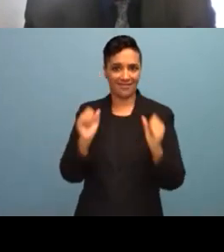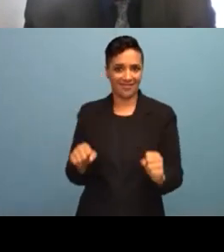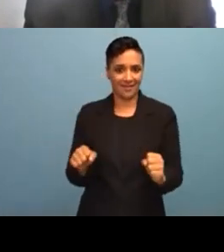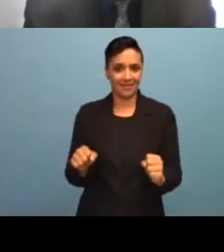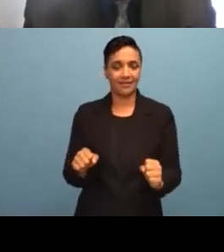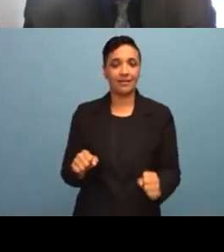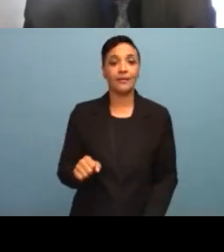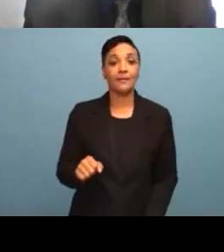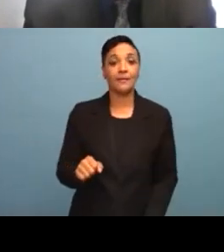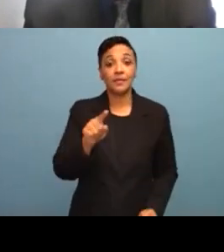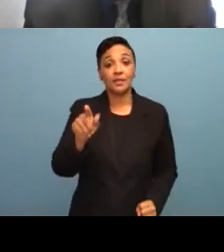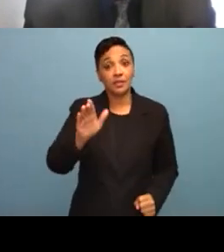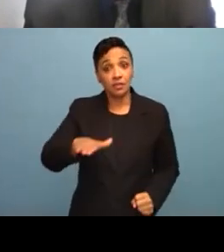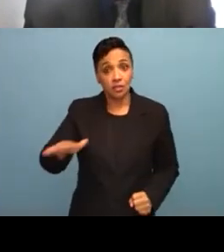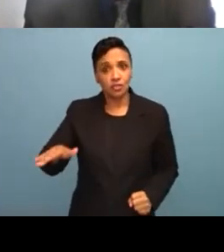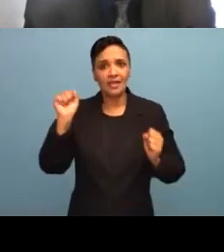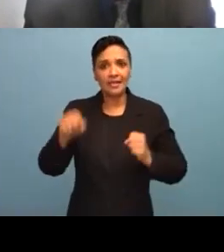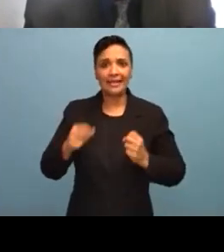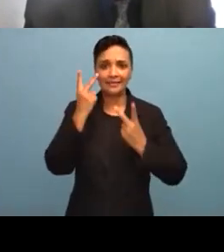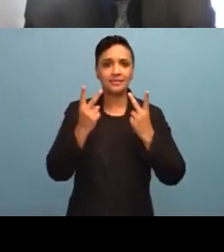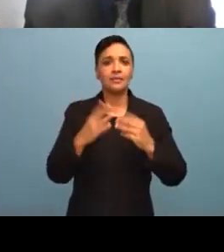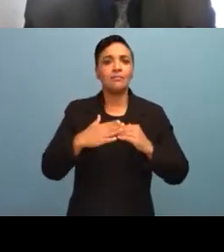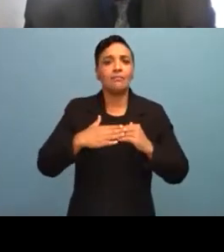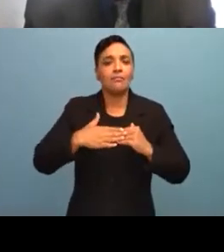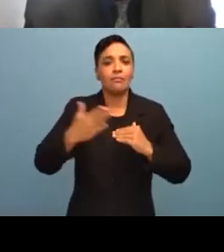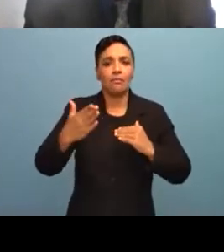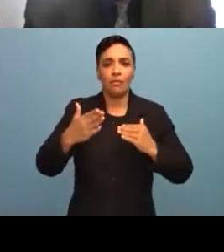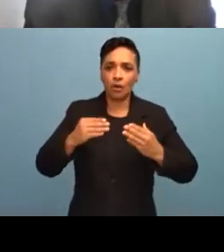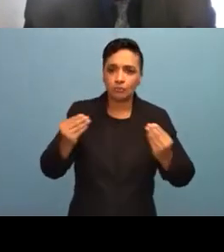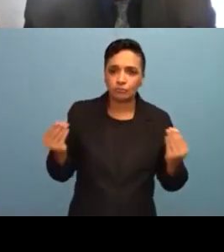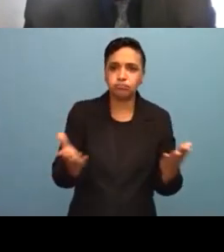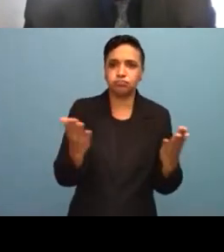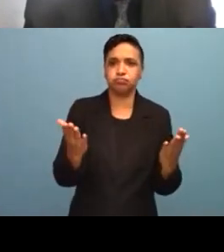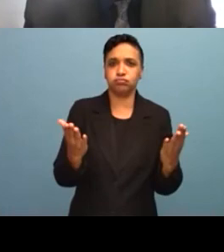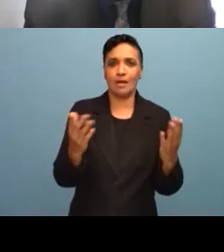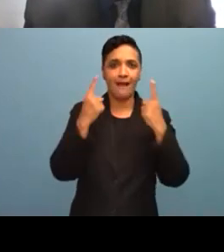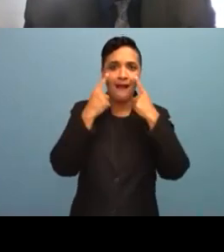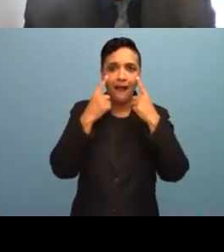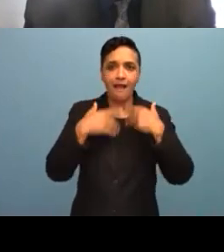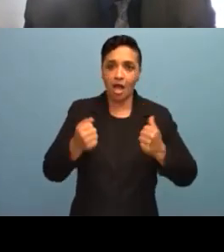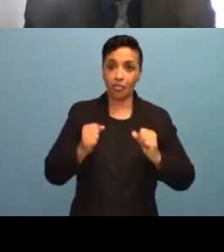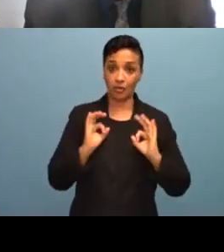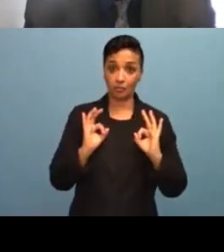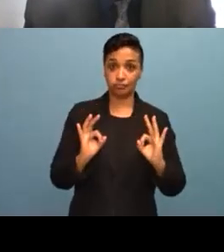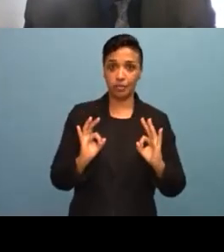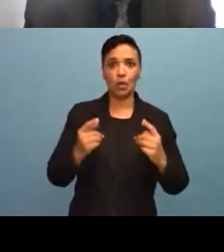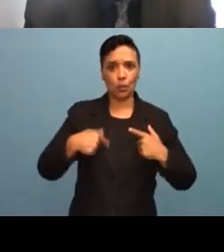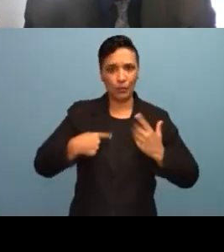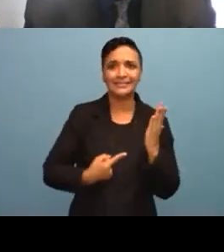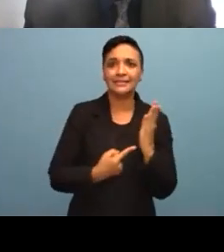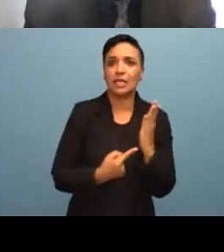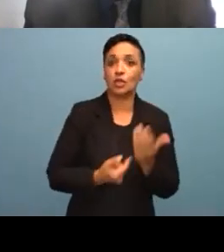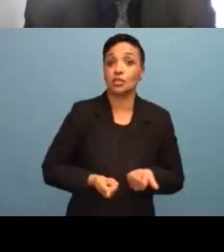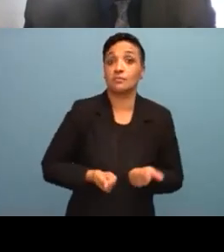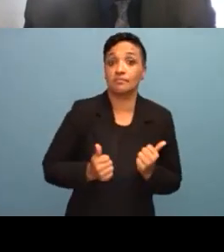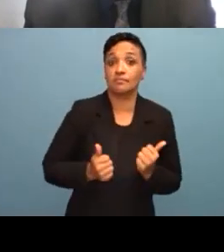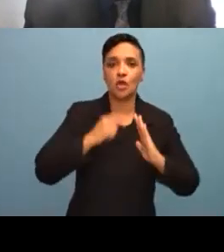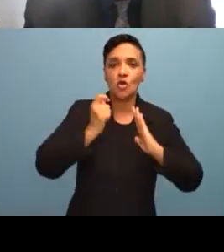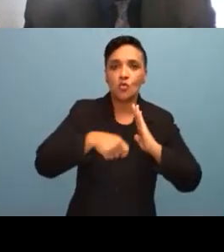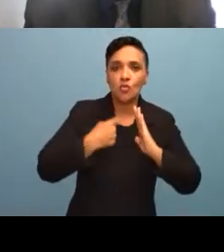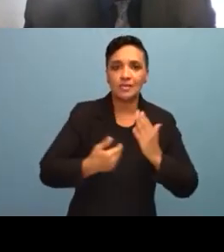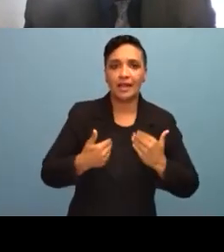an innovation that we have created with and through our school health work is technology. We have this project called, or